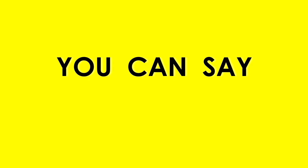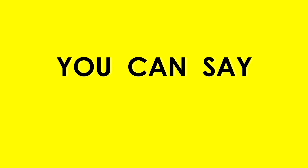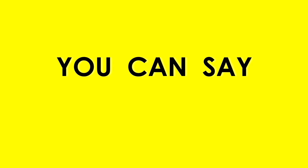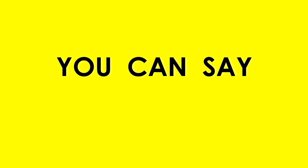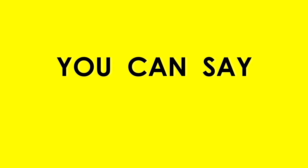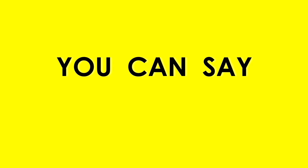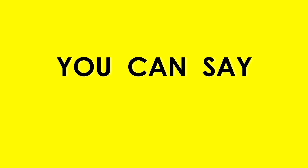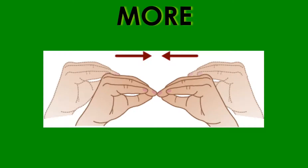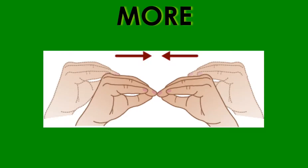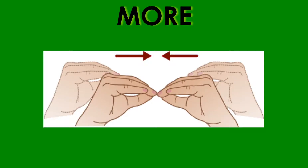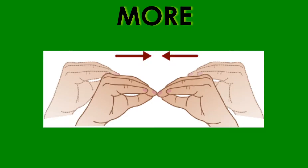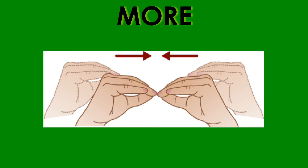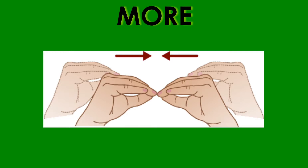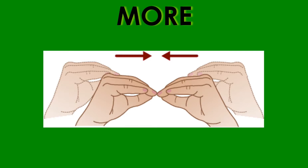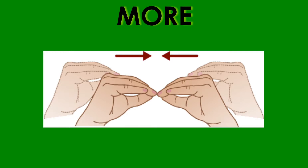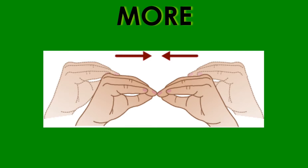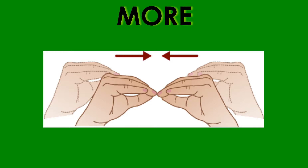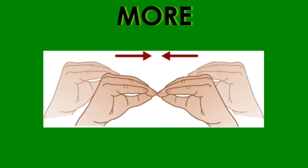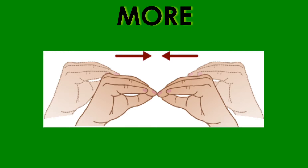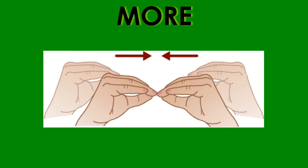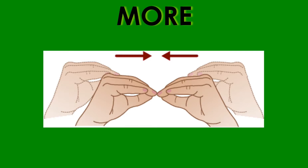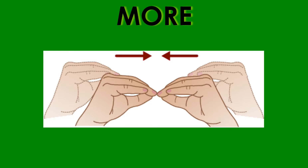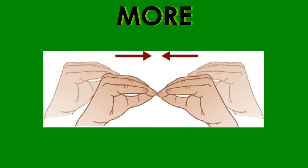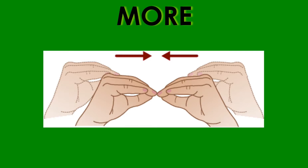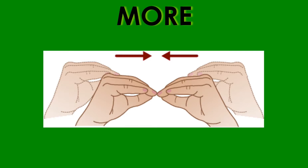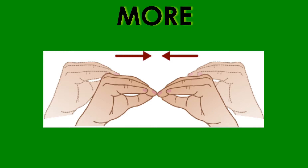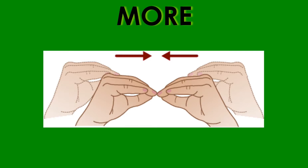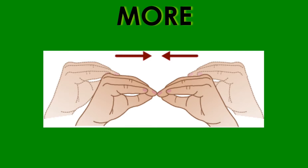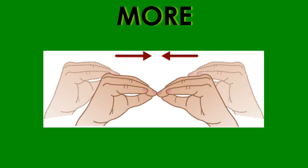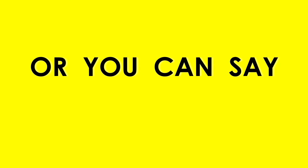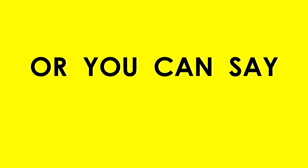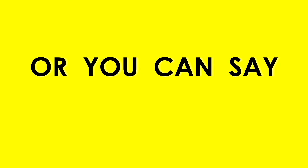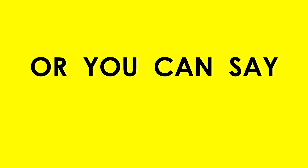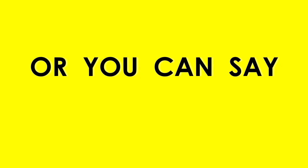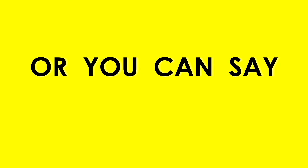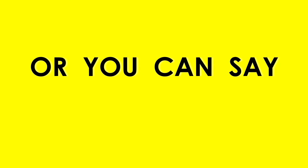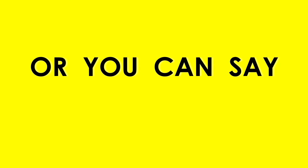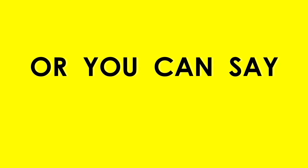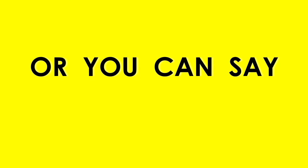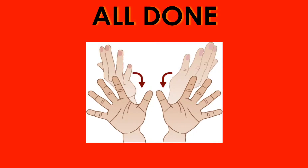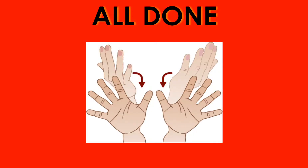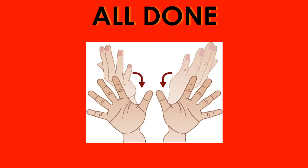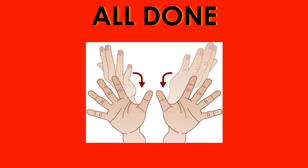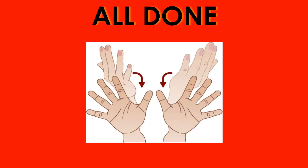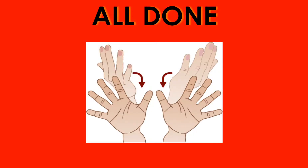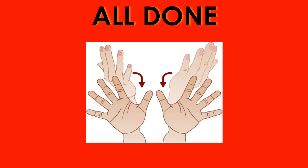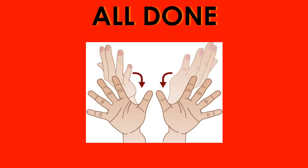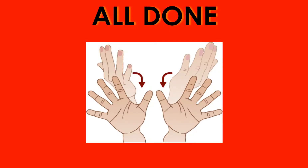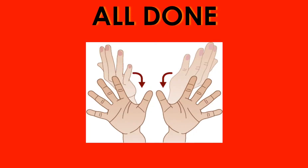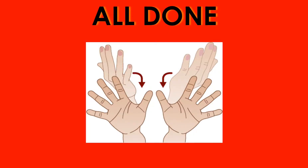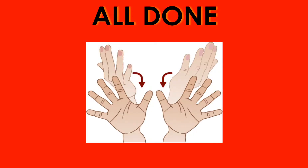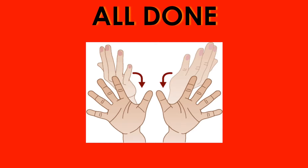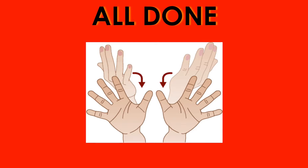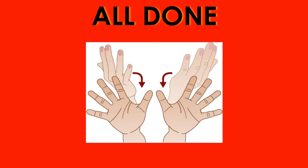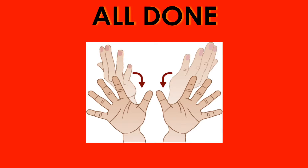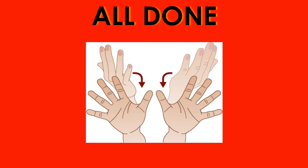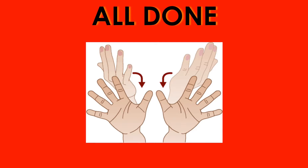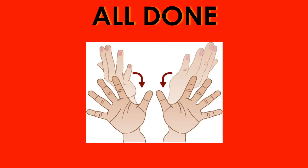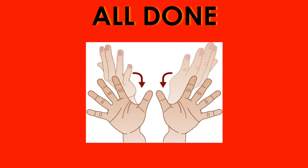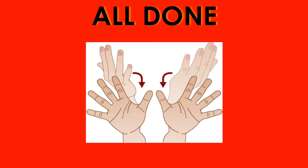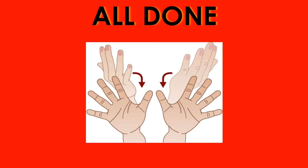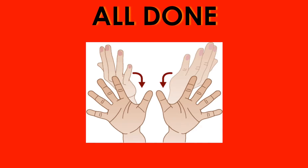view of the signer and show the movement involved in making the sign along to the beat of the music.